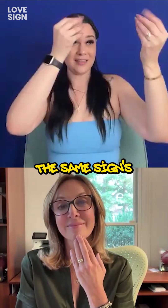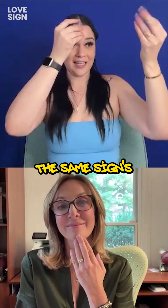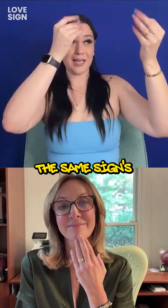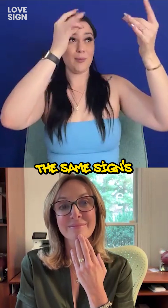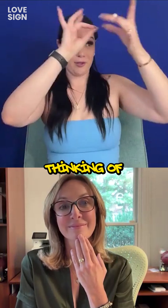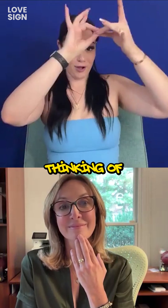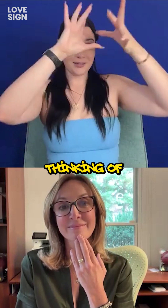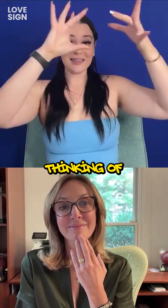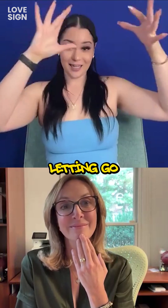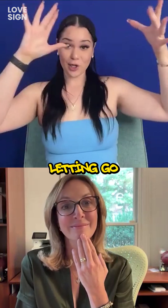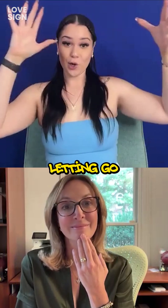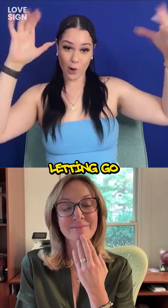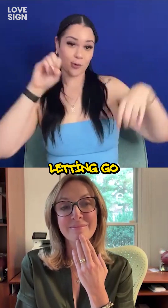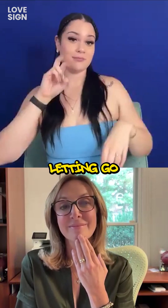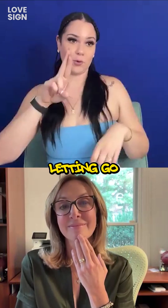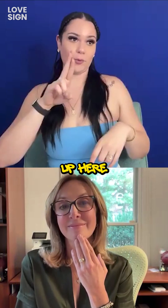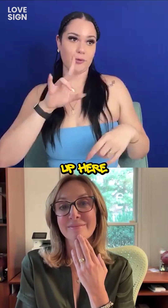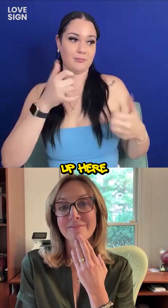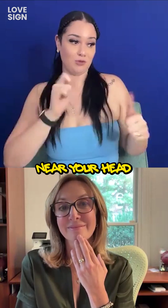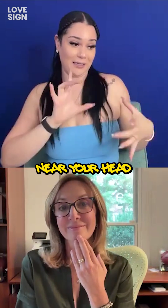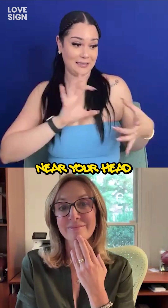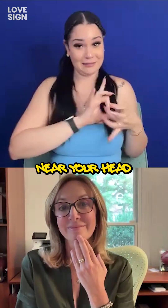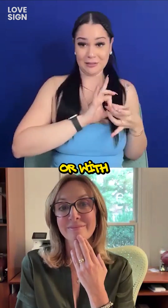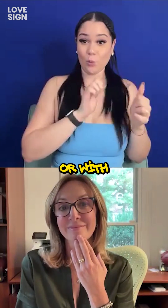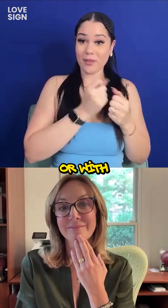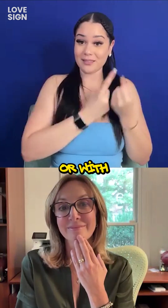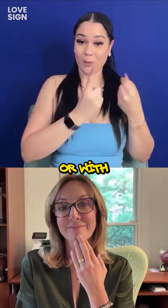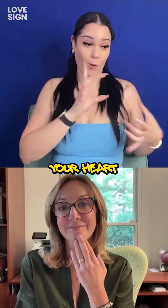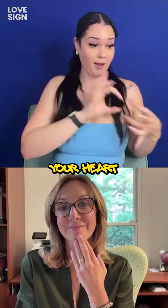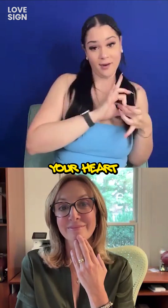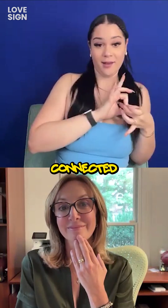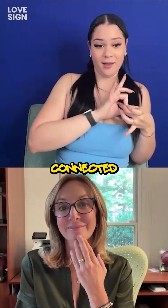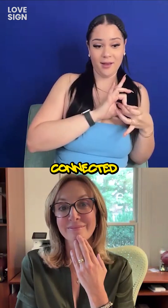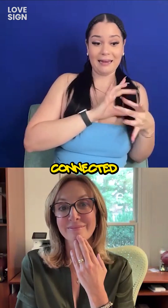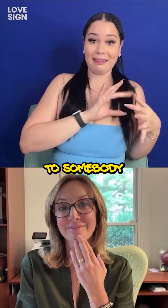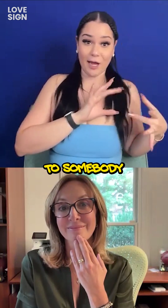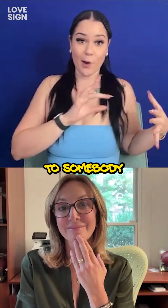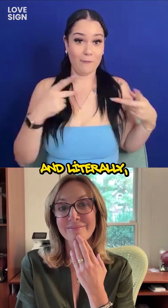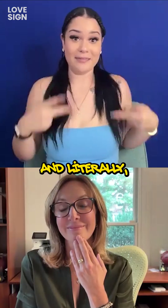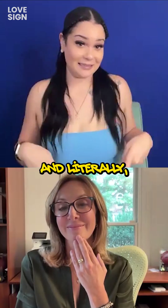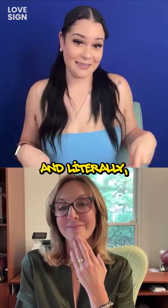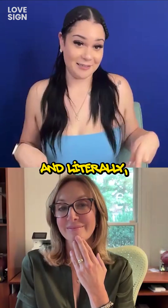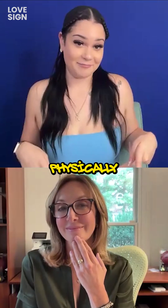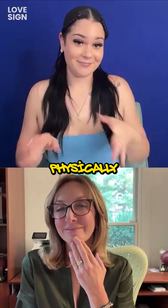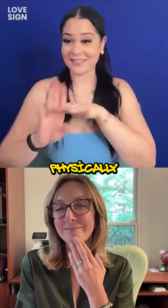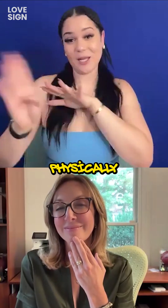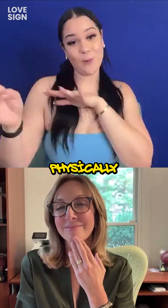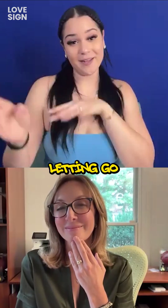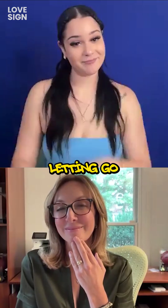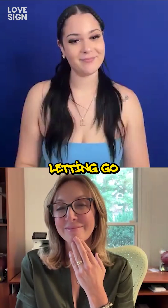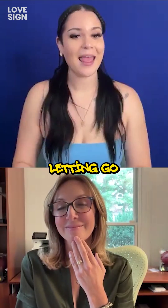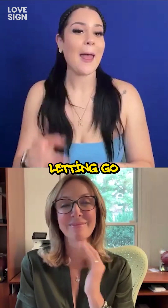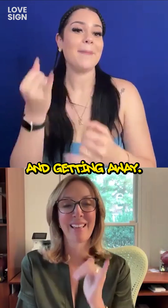the same signs, thinking of letting go, up here near your head, or with your heart connected to somebody and literally